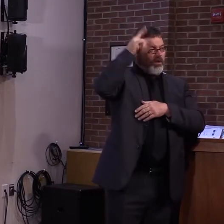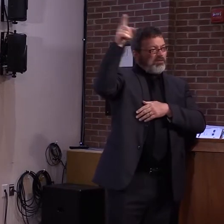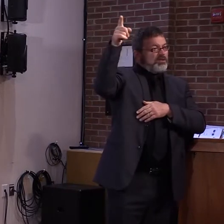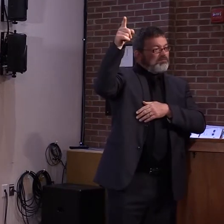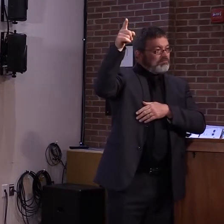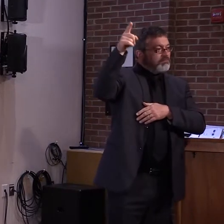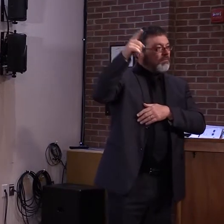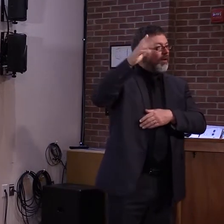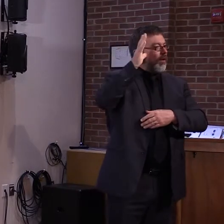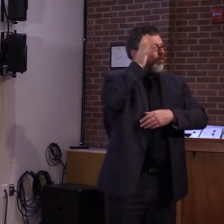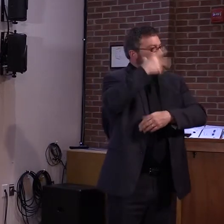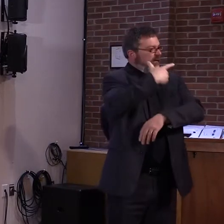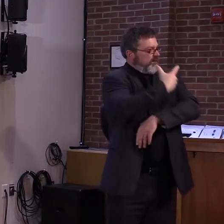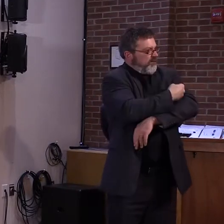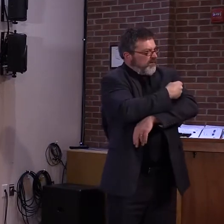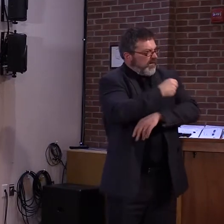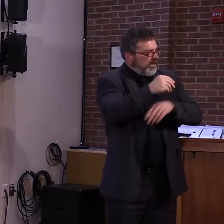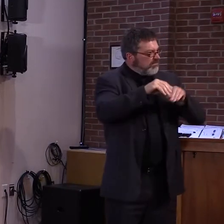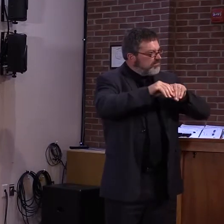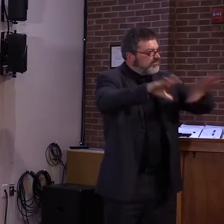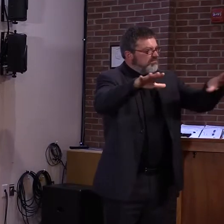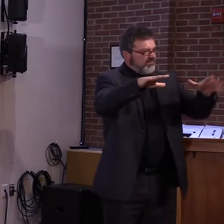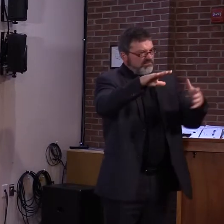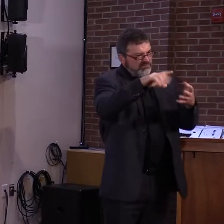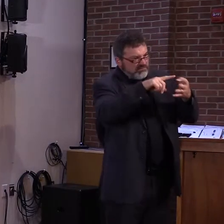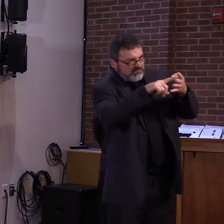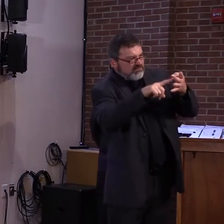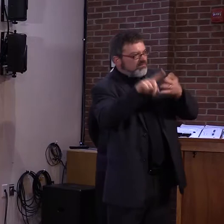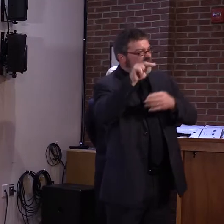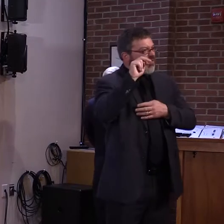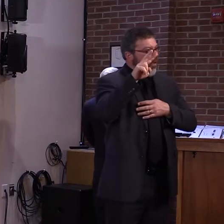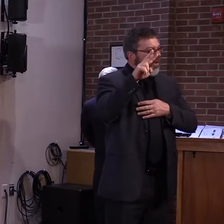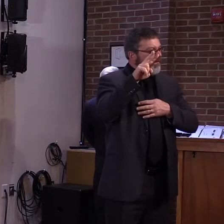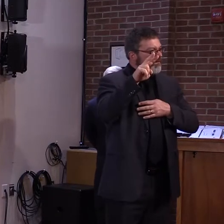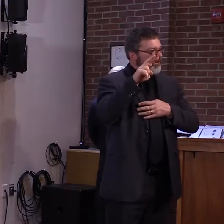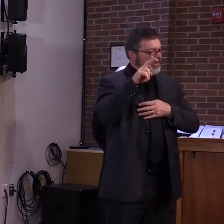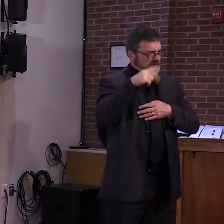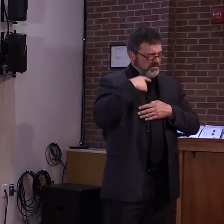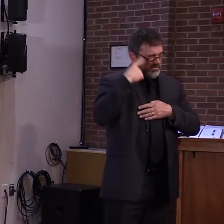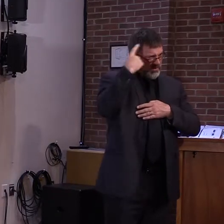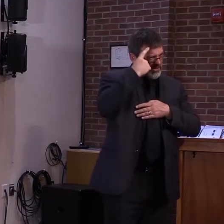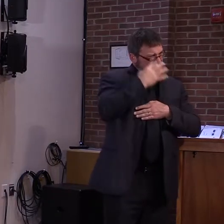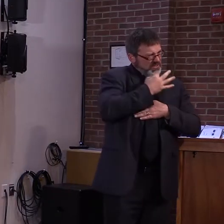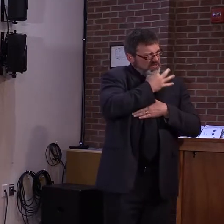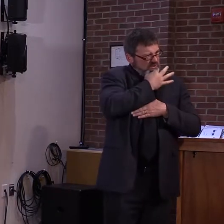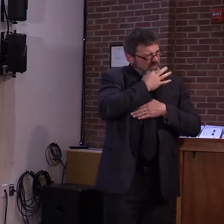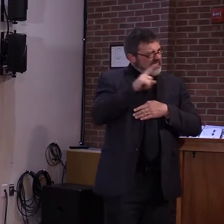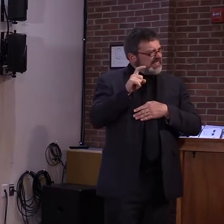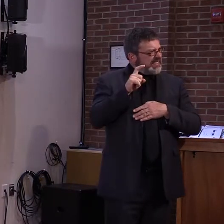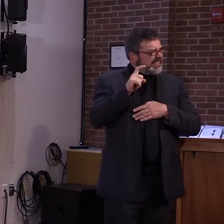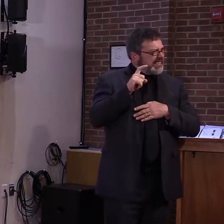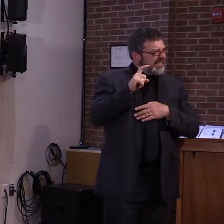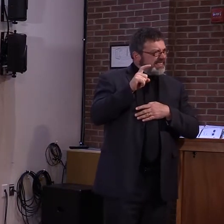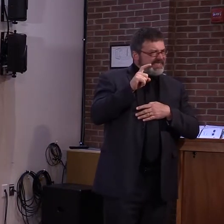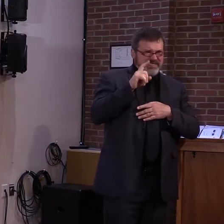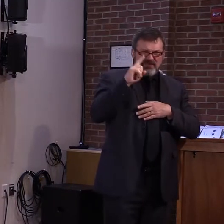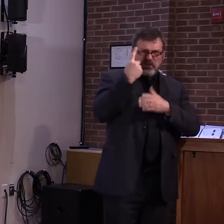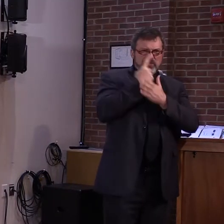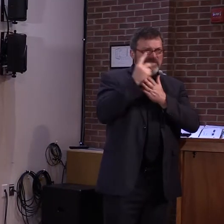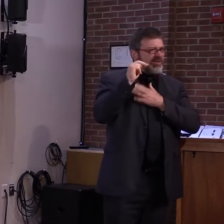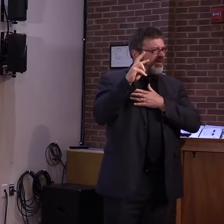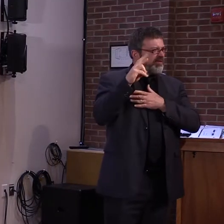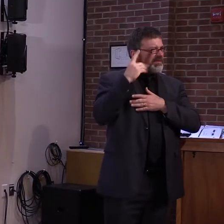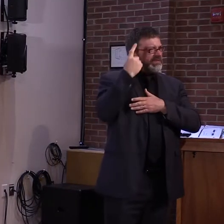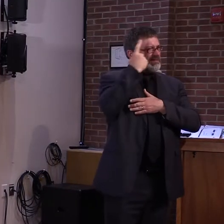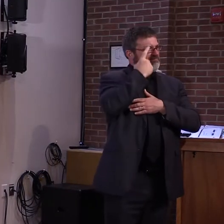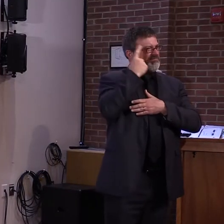vaccine whenever it's available. But is there concern that this might be too soon, November 1st? And do you think we'll have a viable vaccine by then?